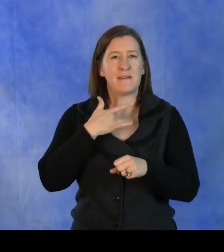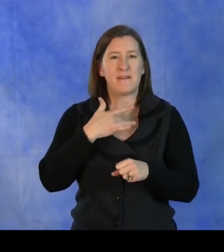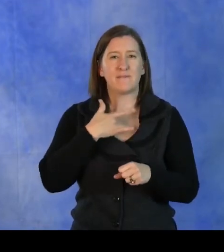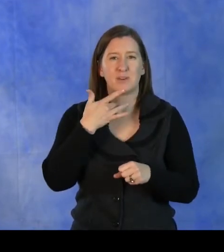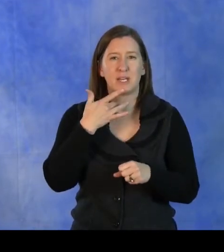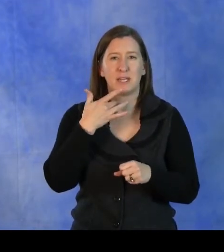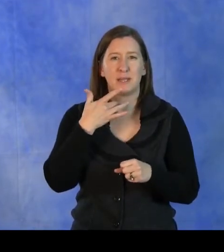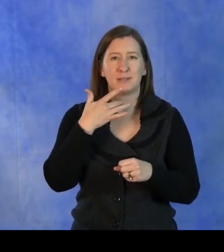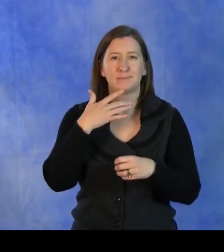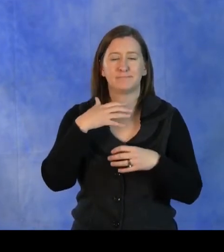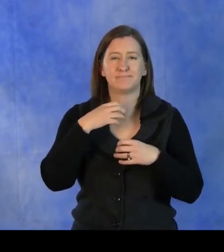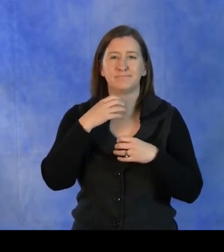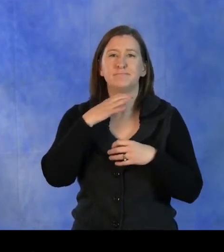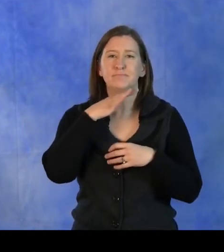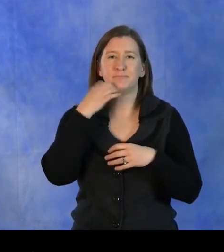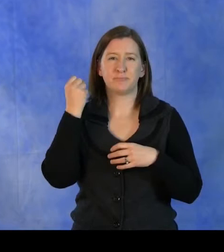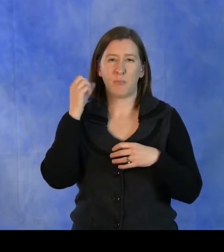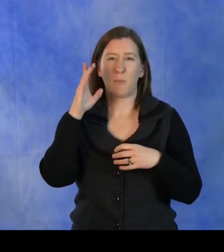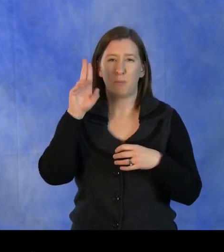difficulties